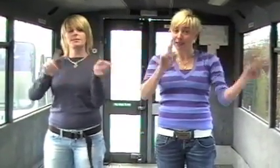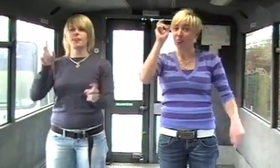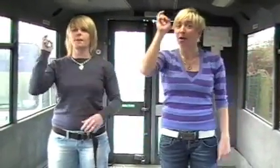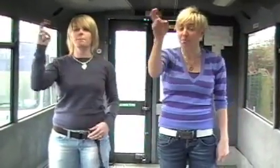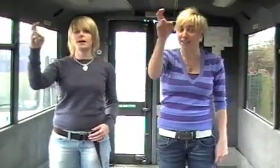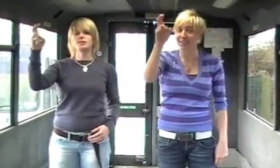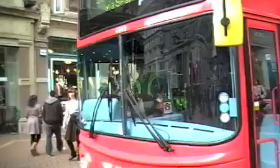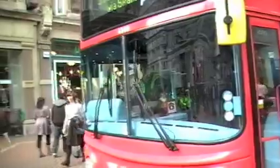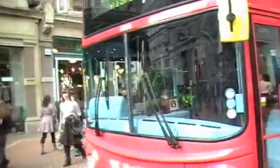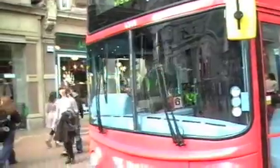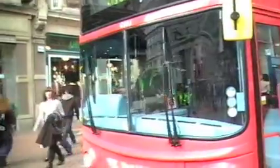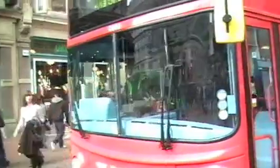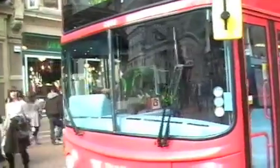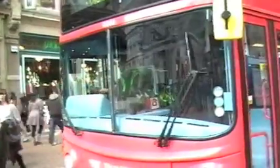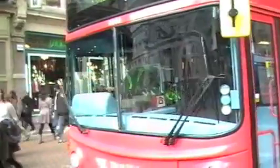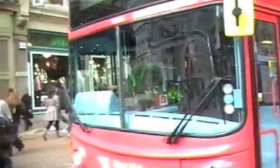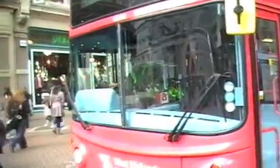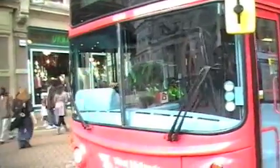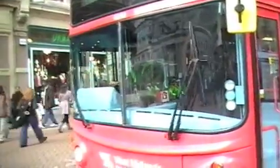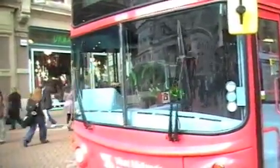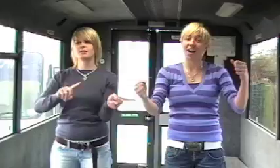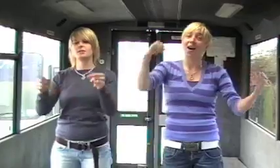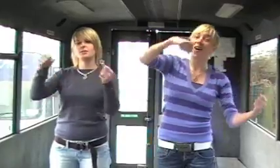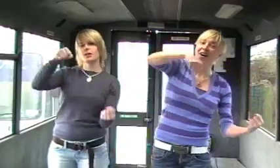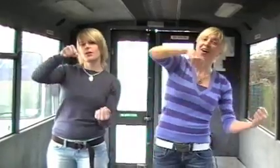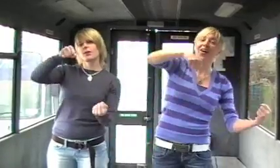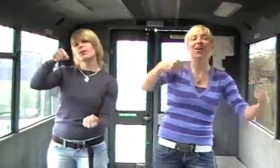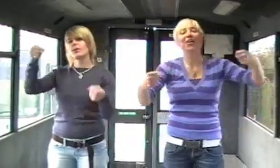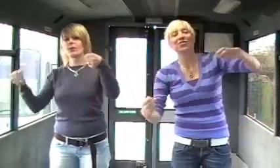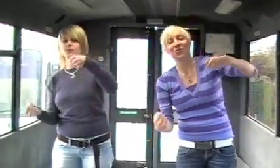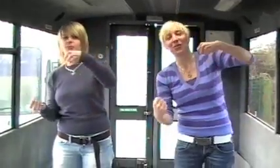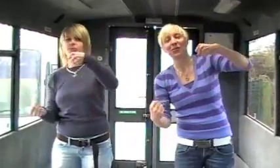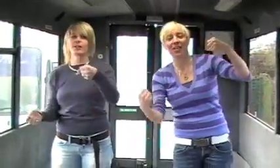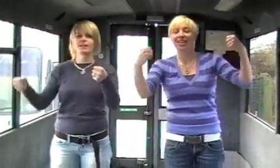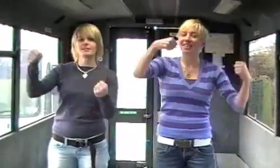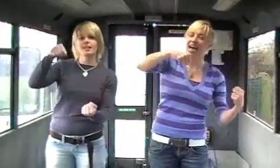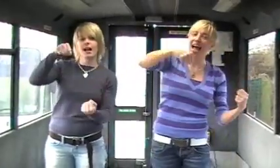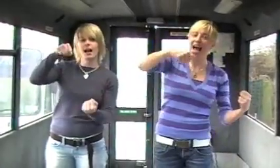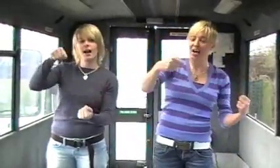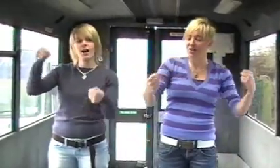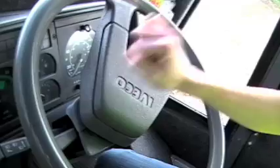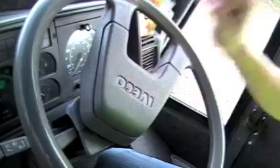on the bus go swish, swish, swish, all through the town.